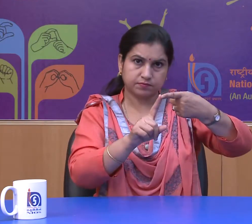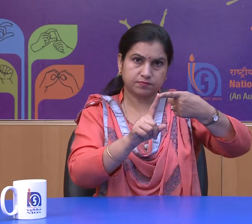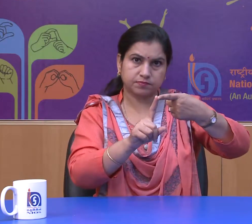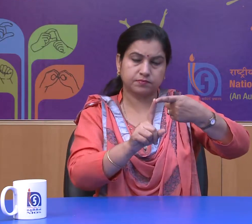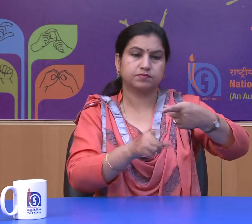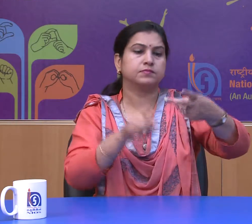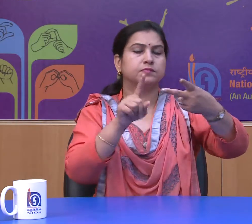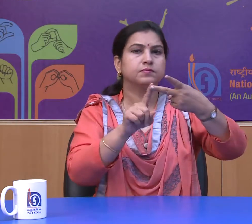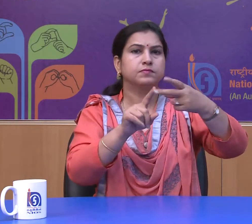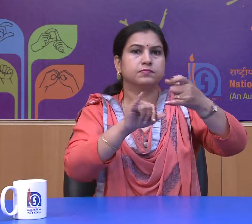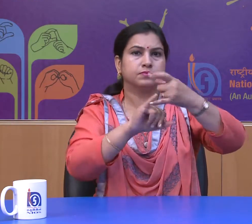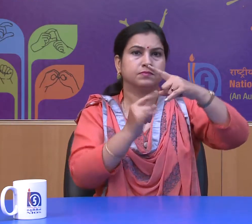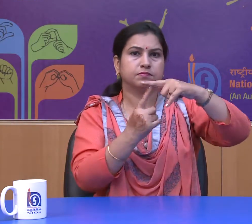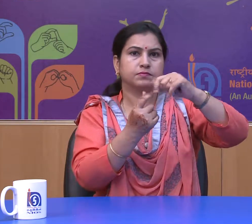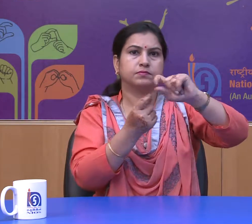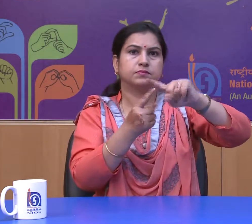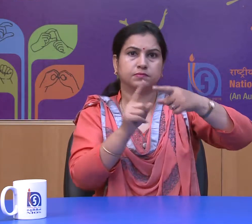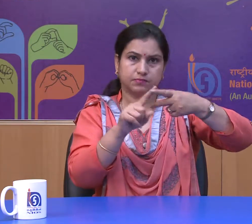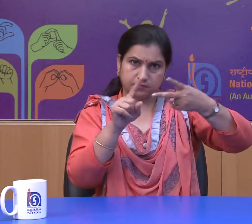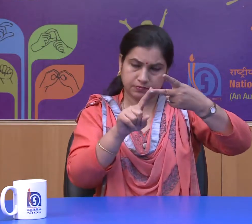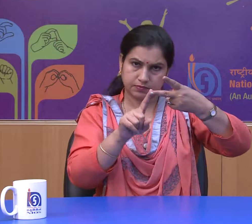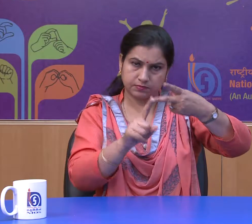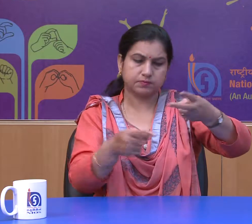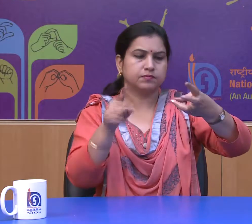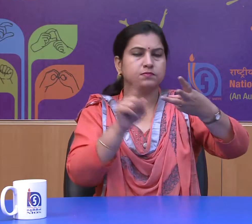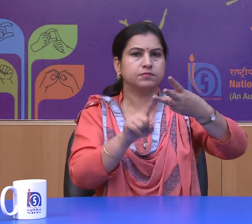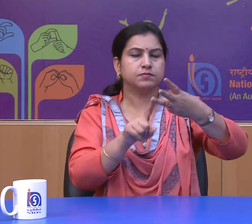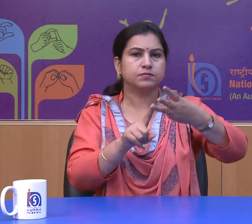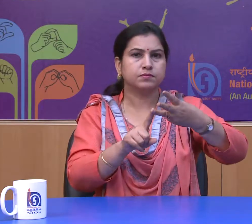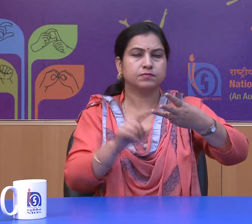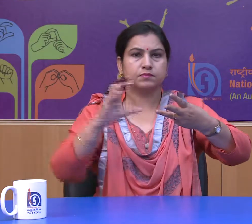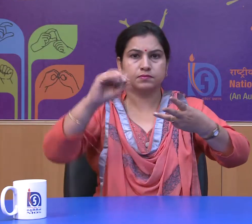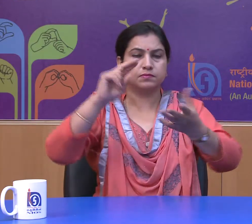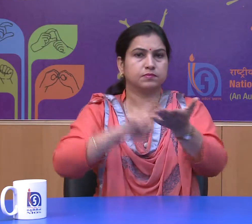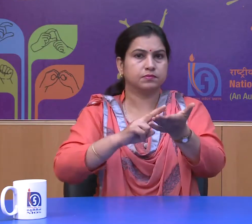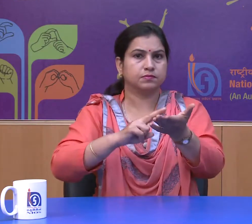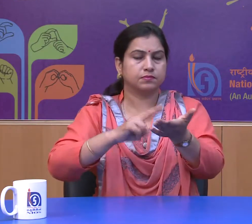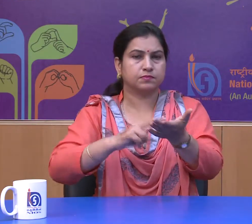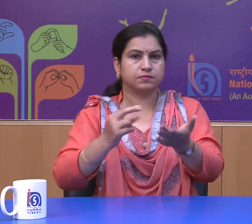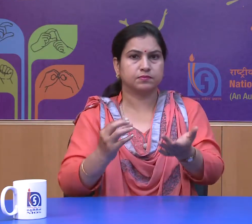the state list and the concurrent list.